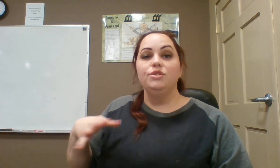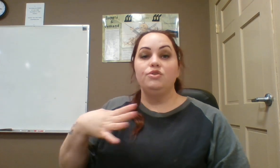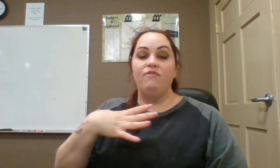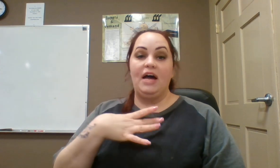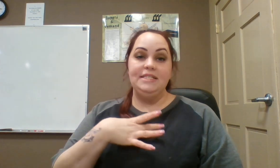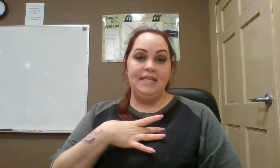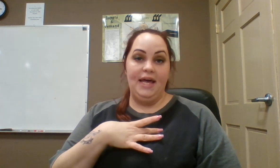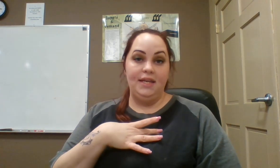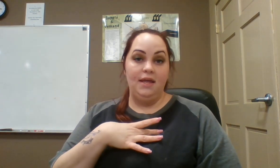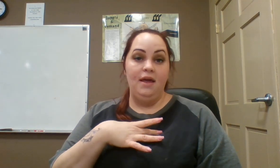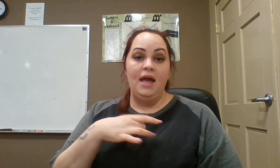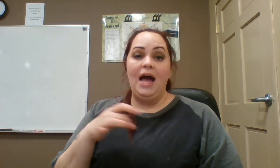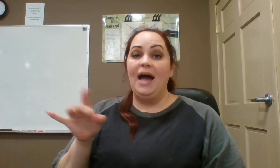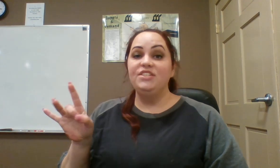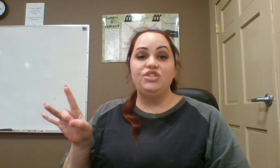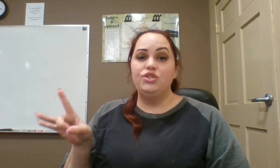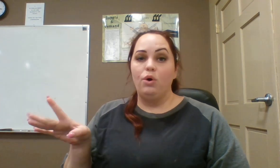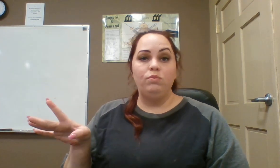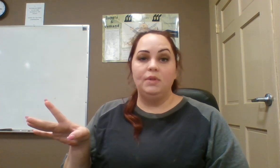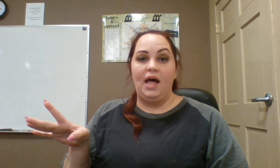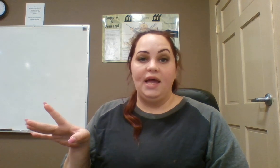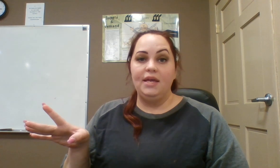So if I said, I don't like